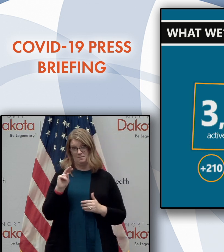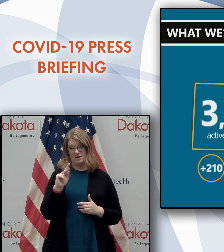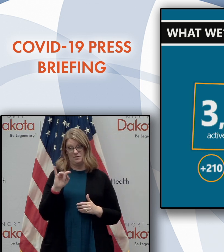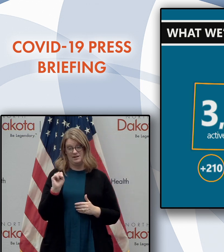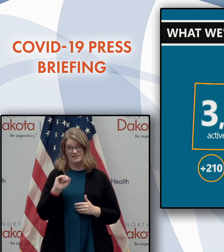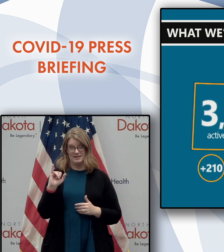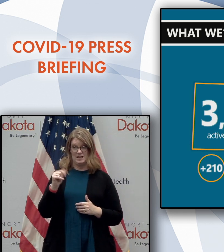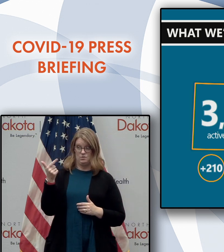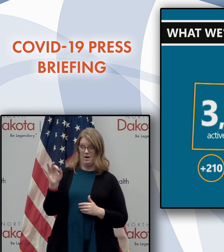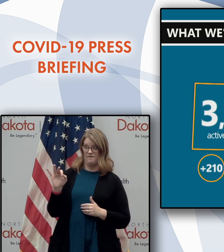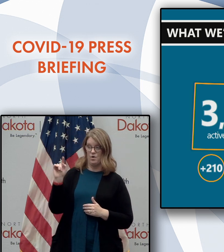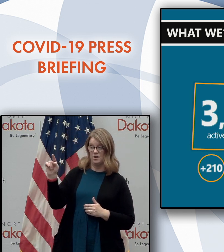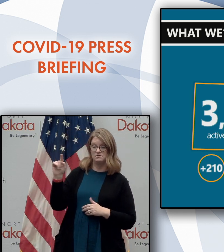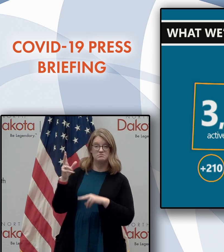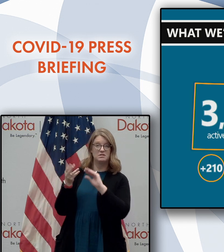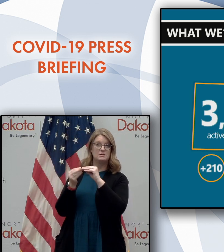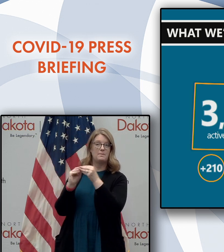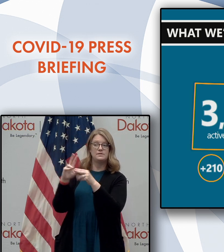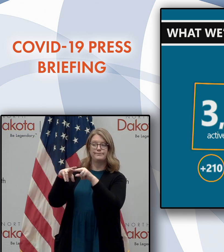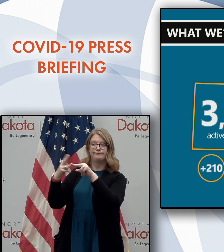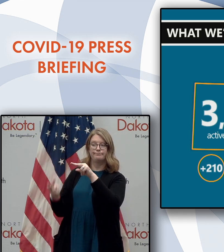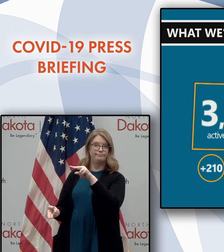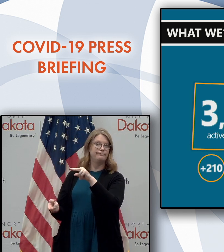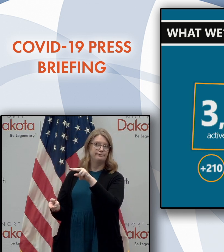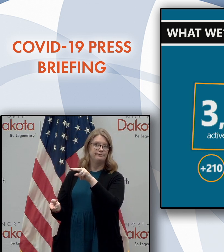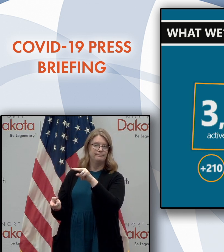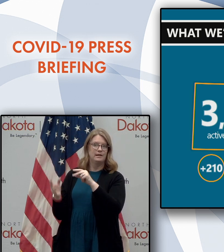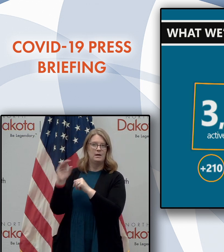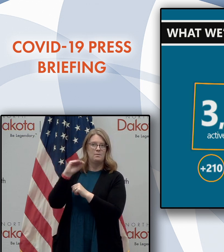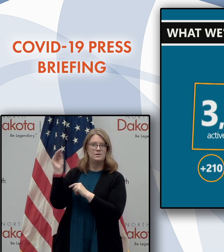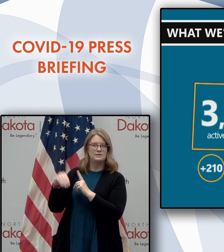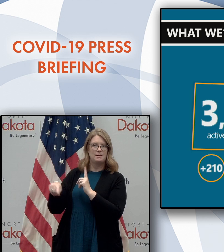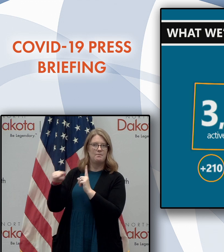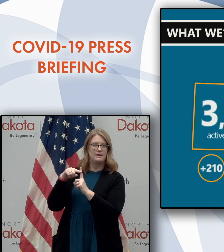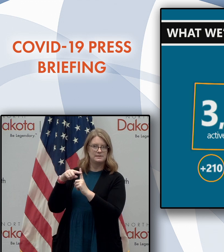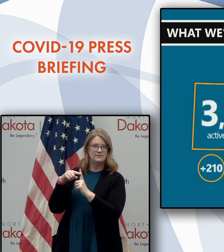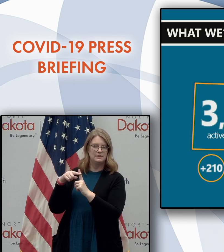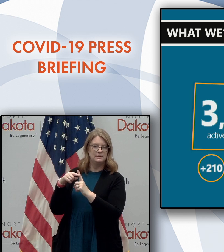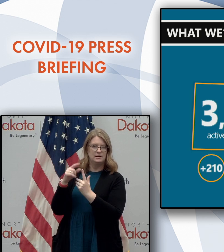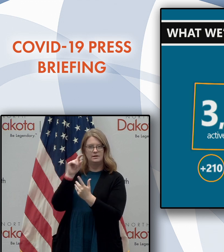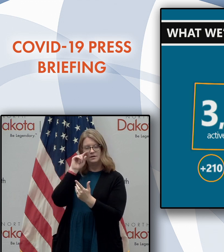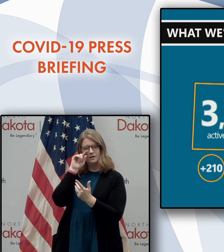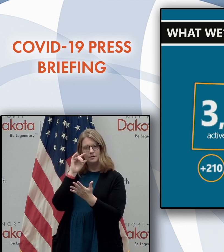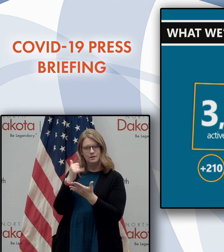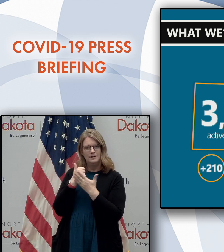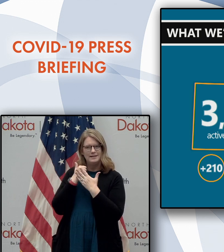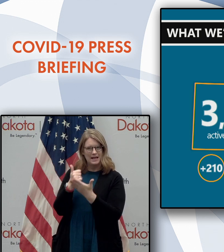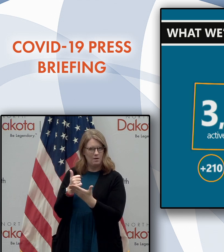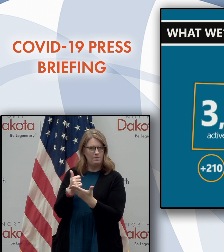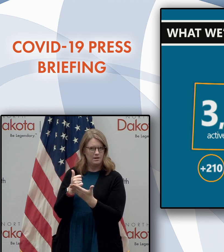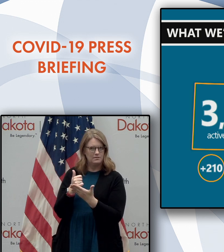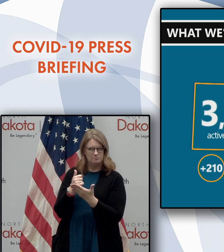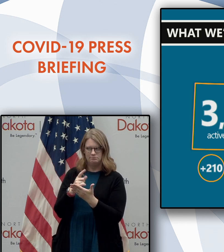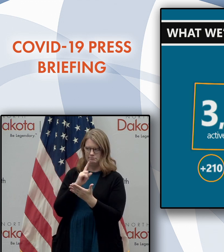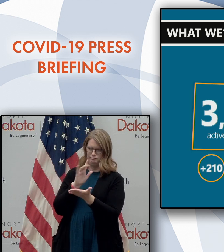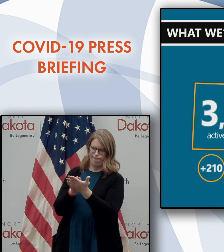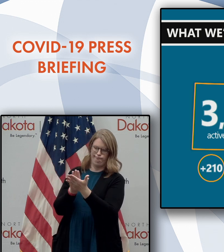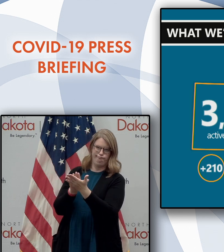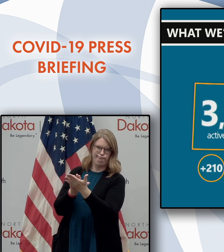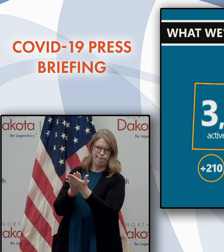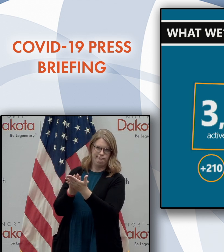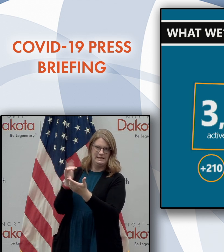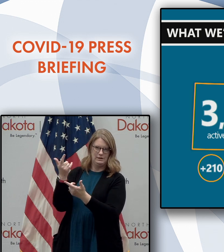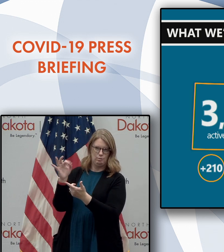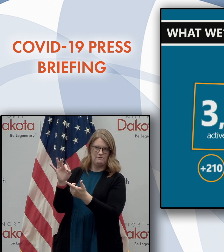Forks whose numbers are dropping as percent positivity to half of what they were. That's helping. The great performances in Grand Forks is